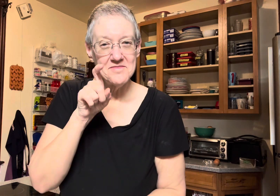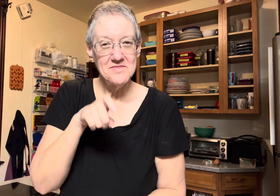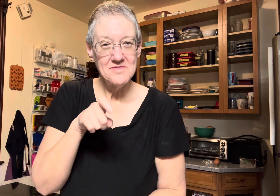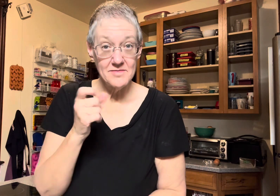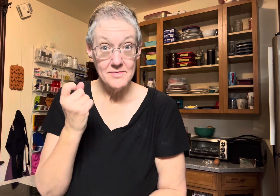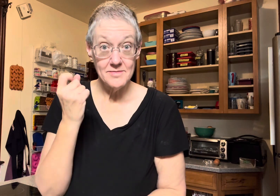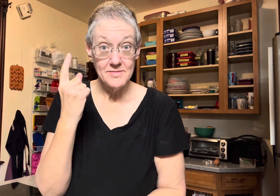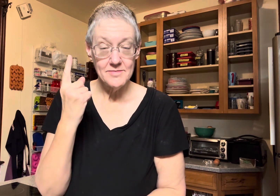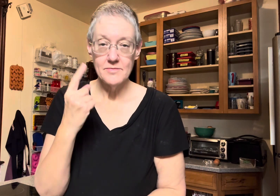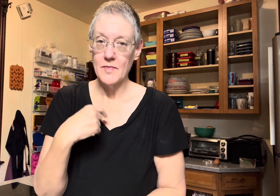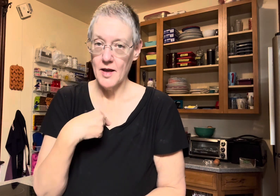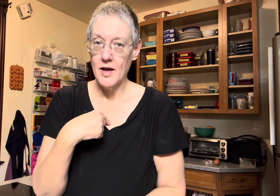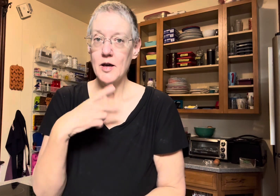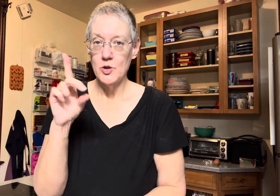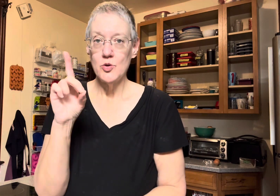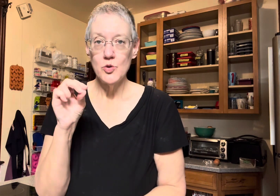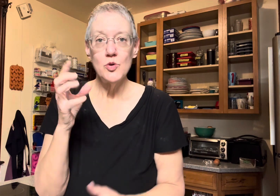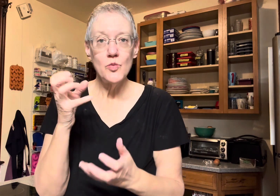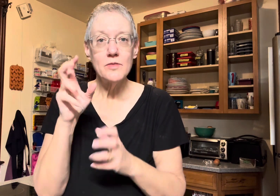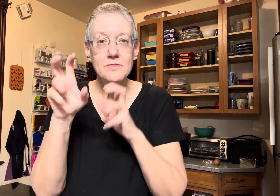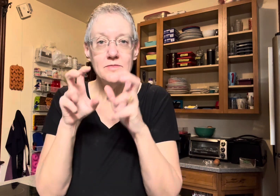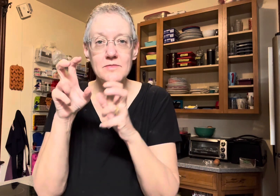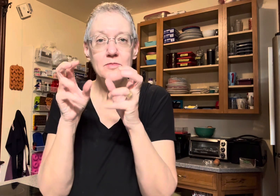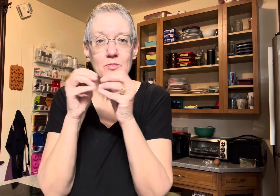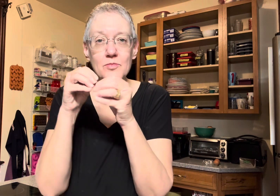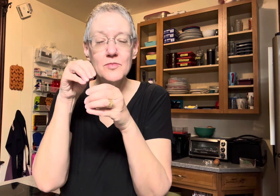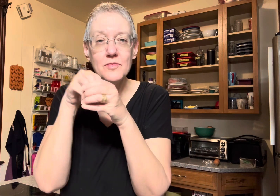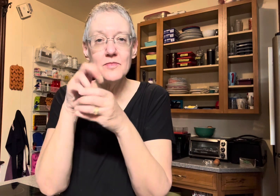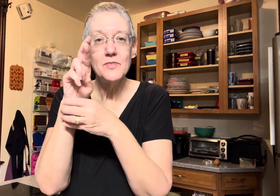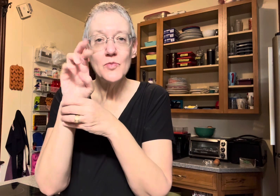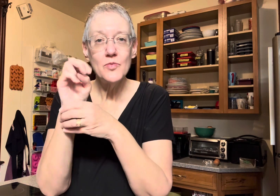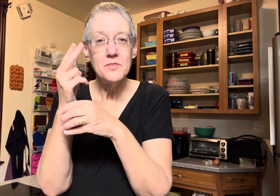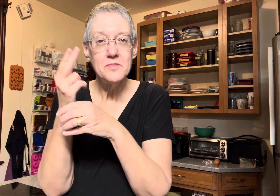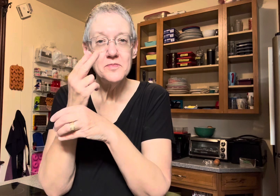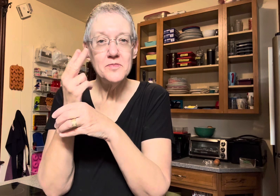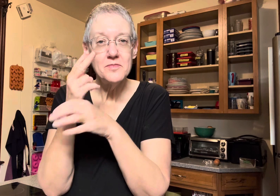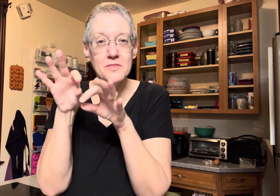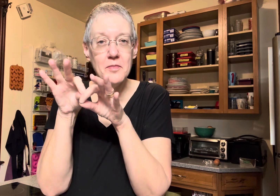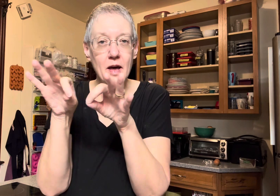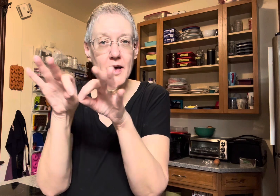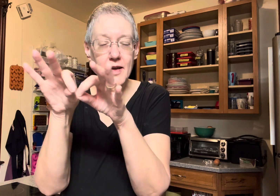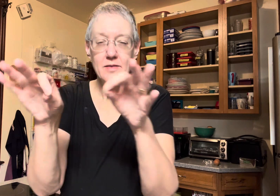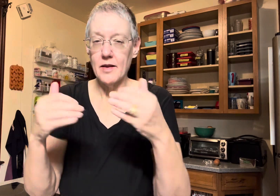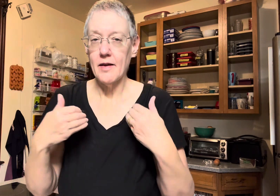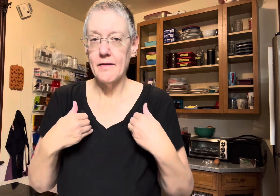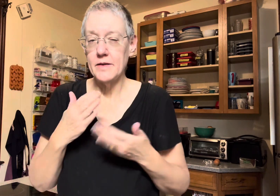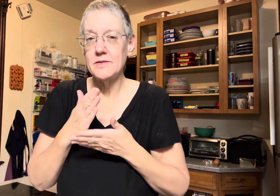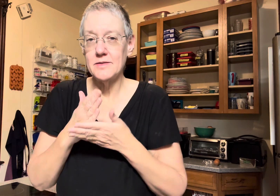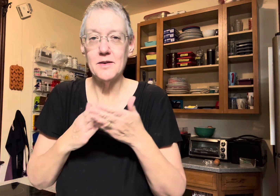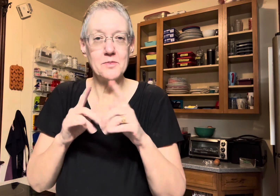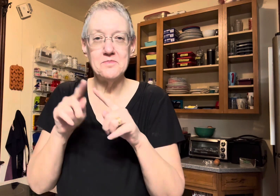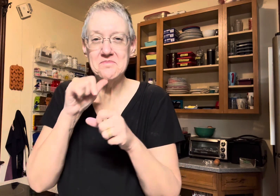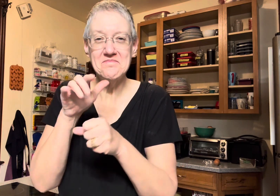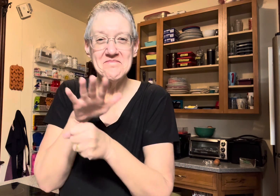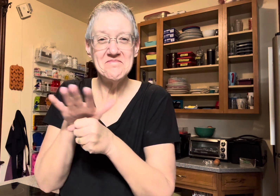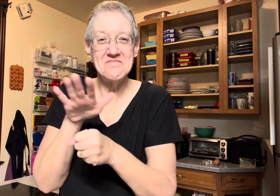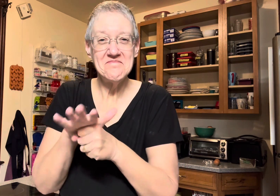energy to take care of all my needs. I do want to invest more in the reusable baggies. I have some, but not